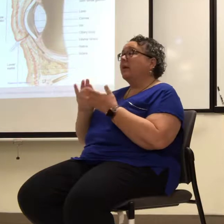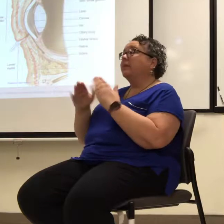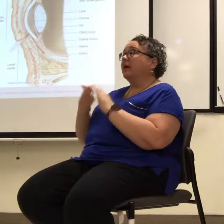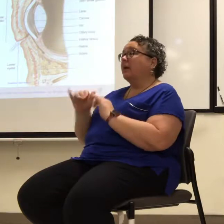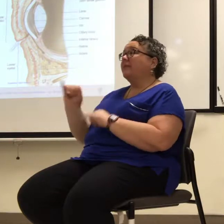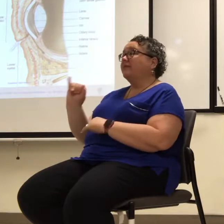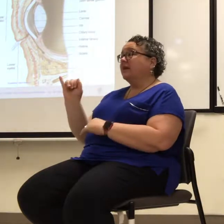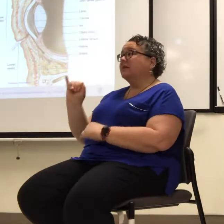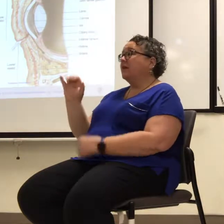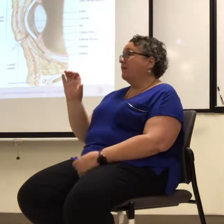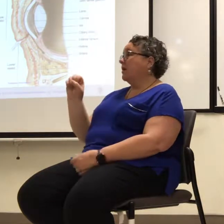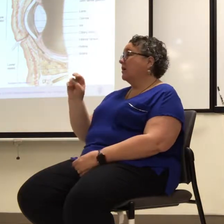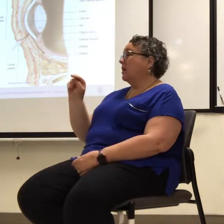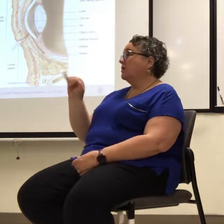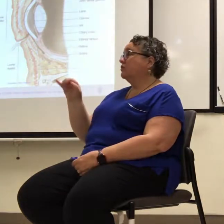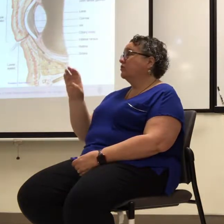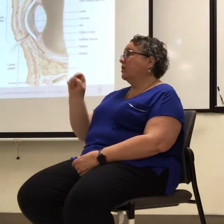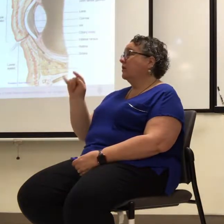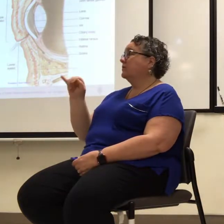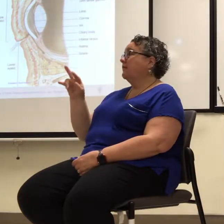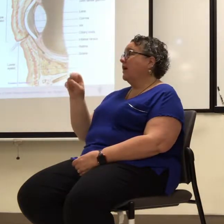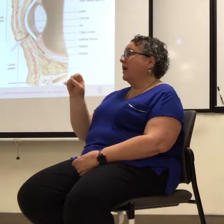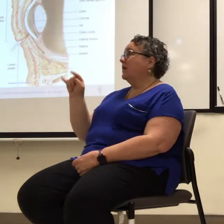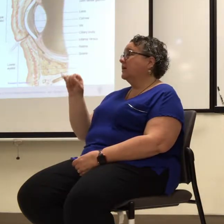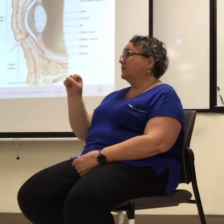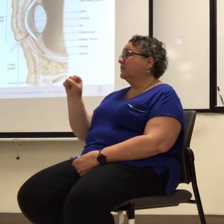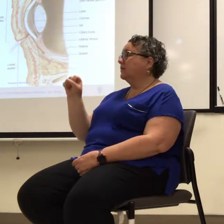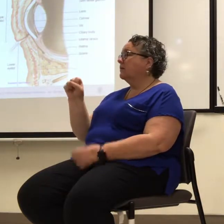conjunctivitis, commonly known as pink eye, very contagious.